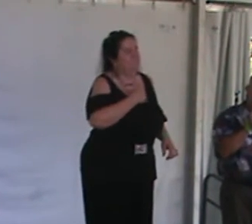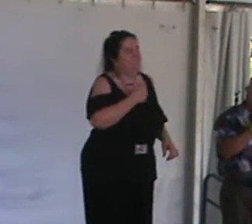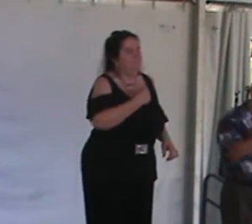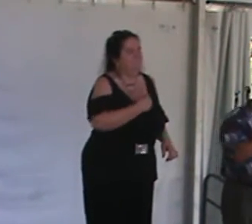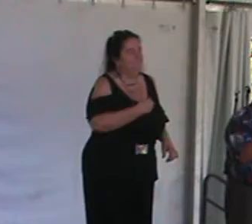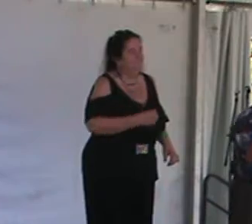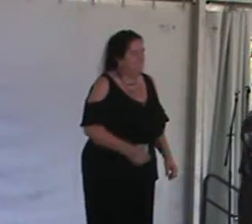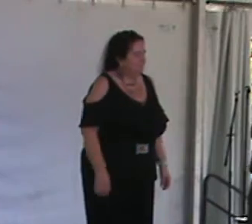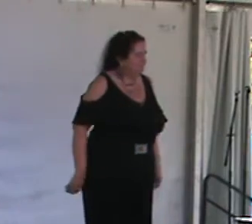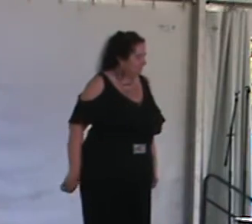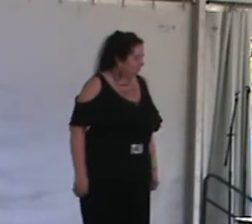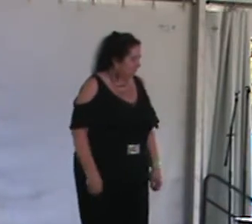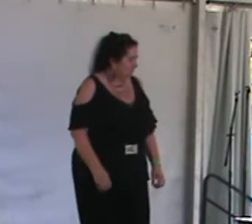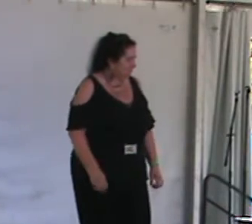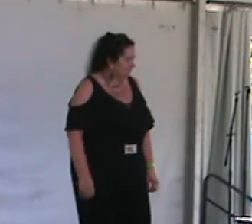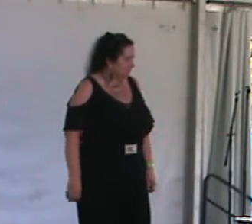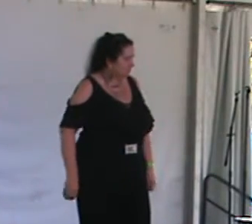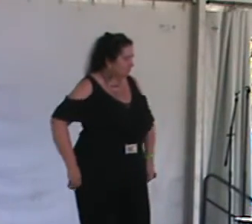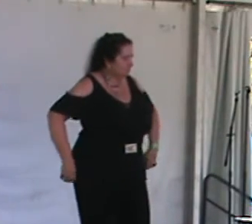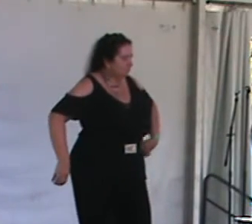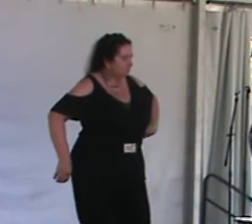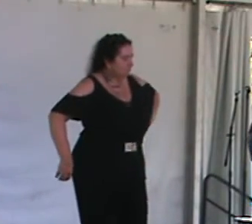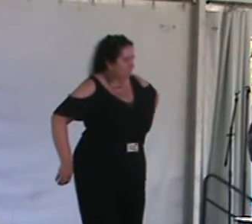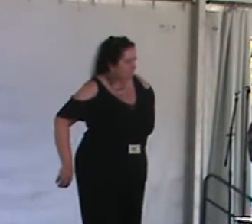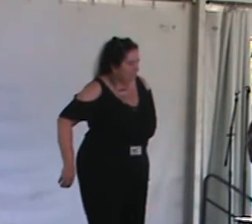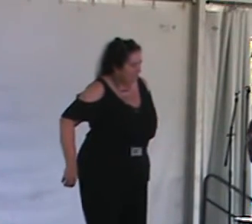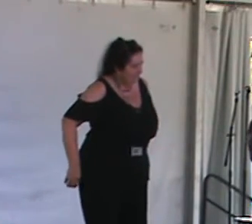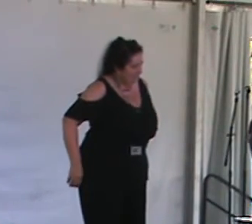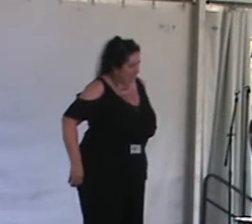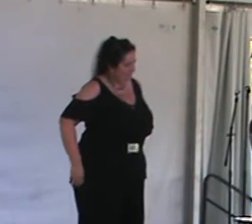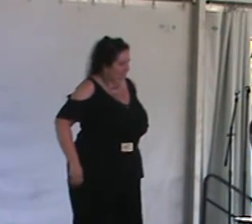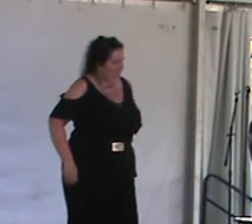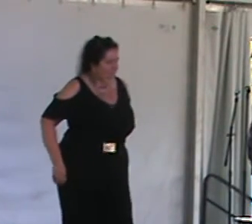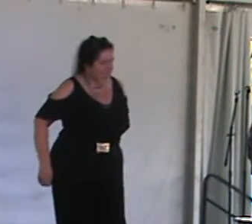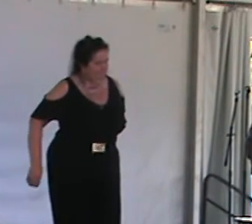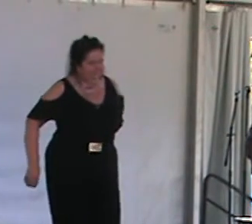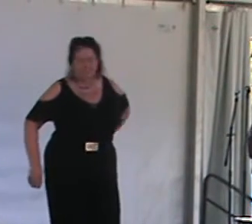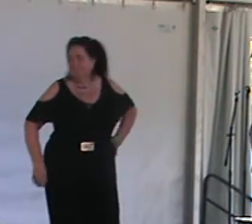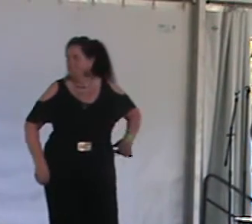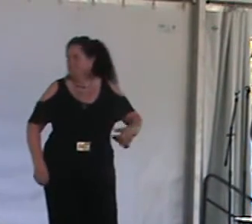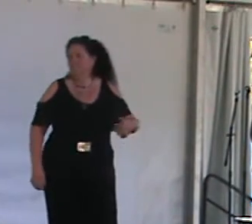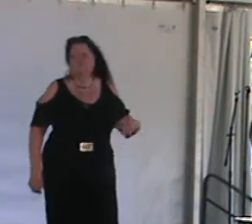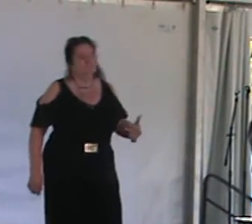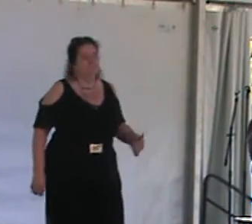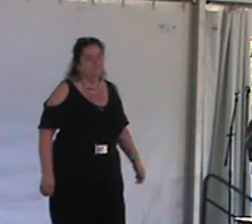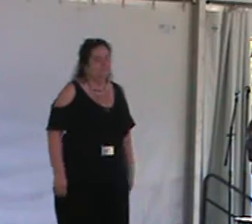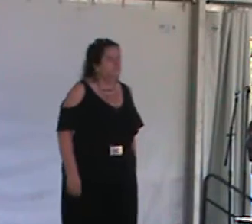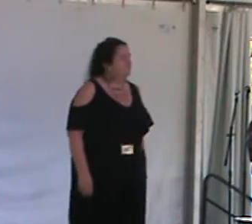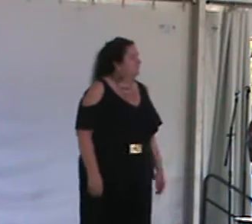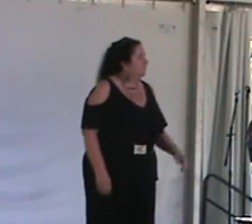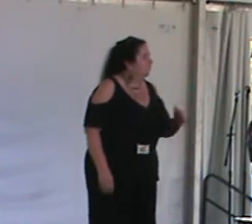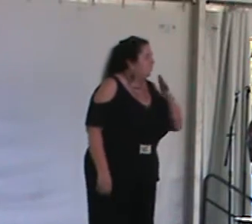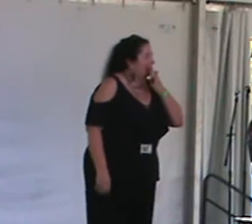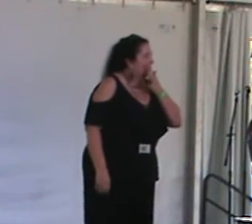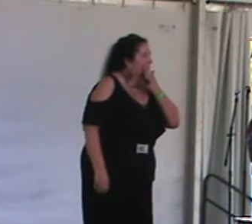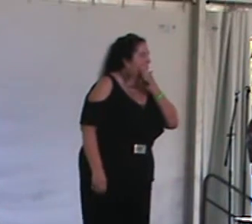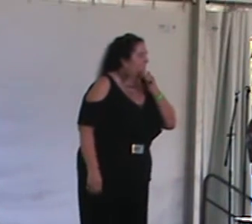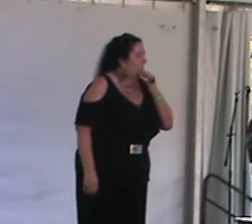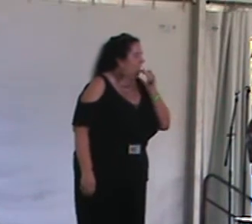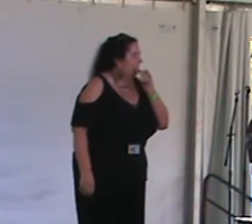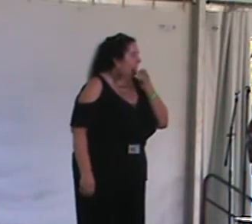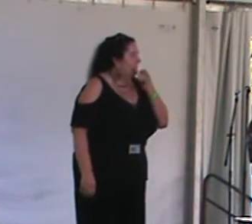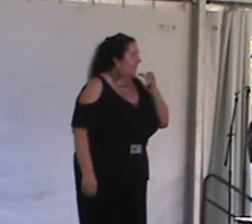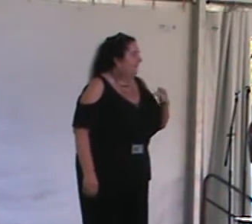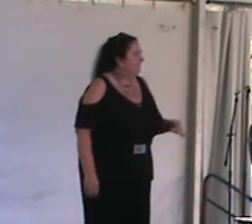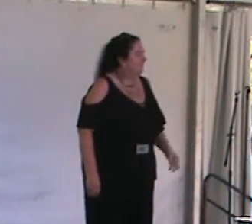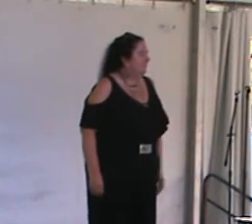in the yellow, doing his thing. He's all over the place filming everybody. Might even see yourself on the big